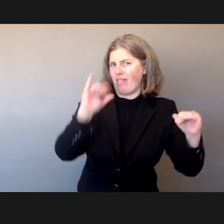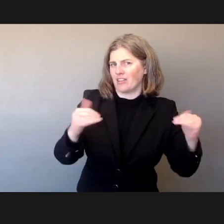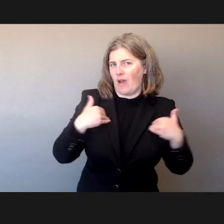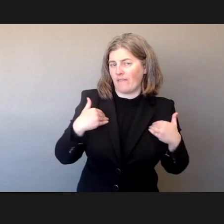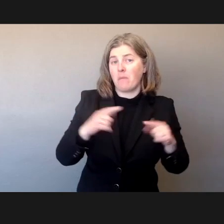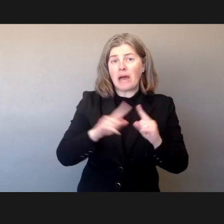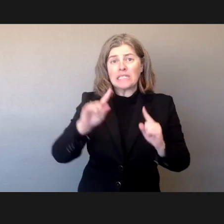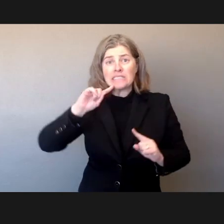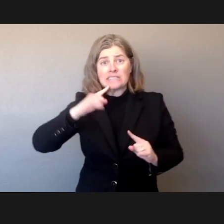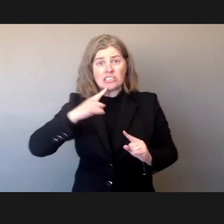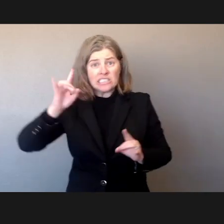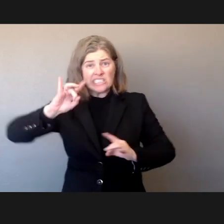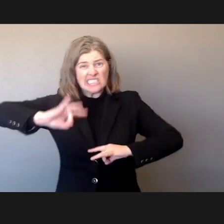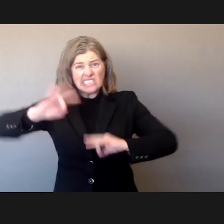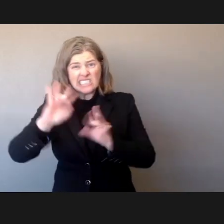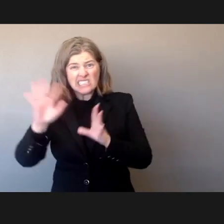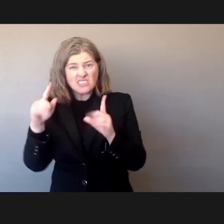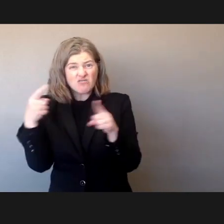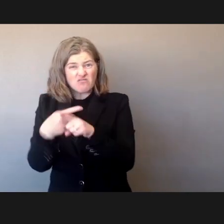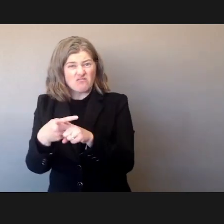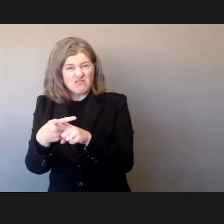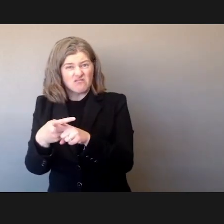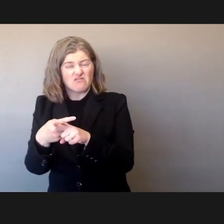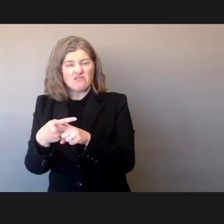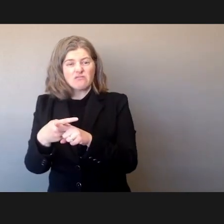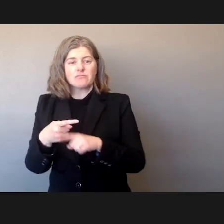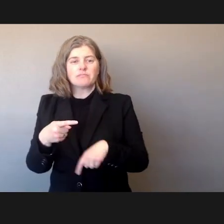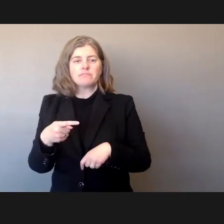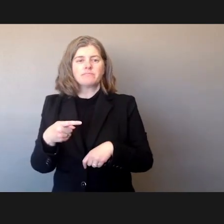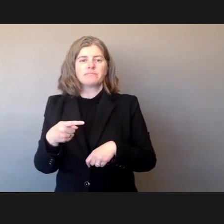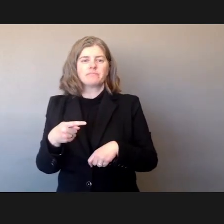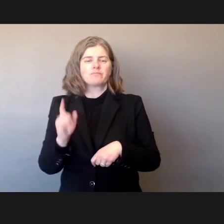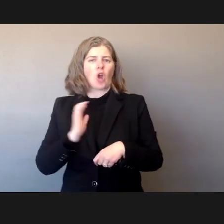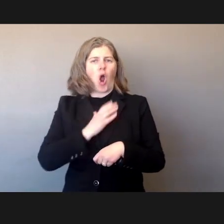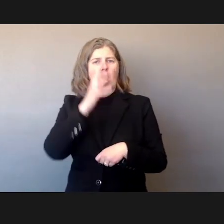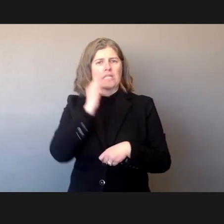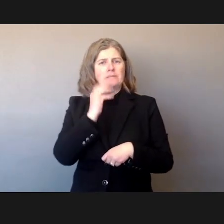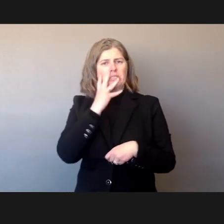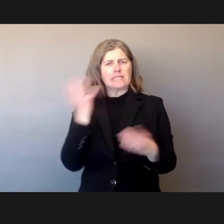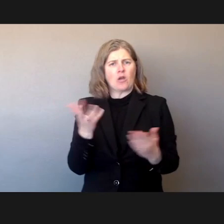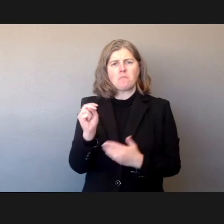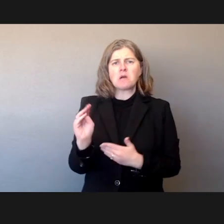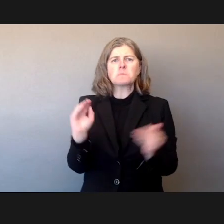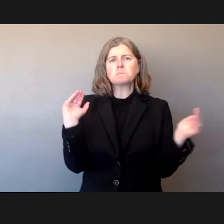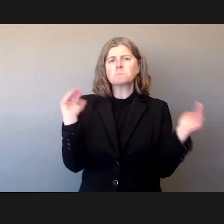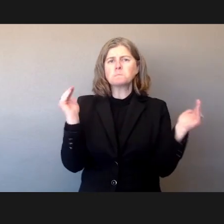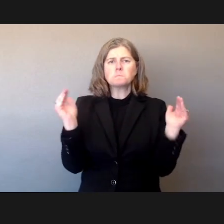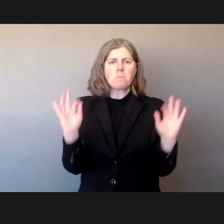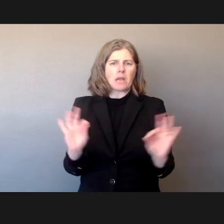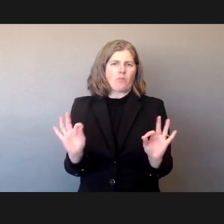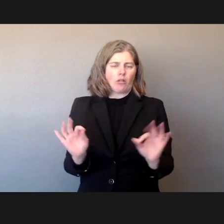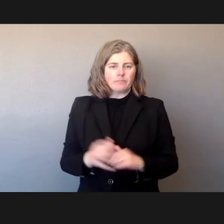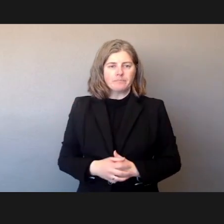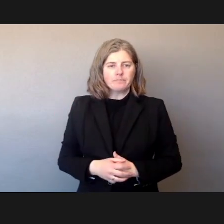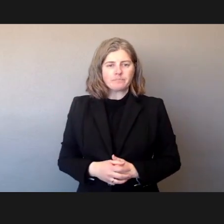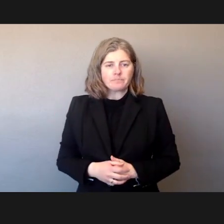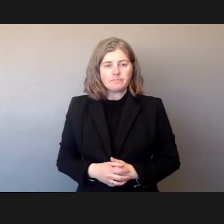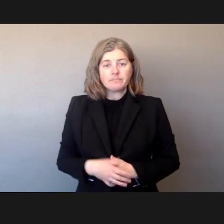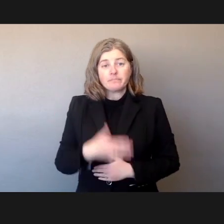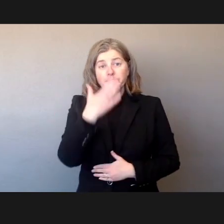as serious complications to the vaccine, our experience in New Mexico has been that they've been very, very minimal.